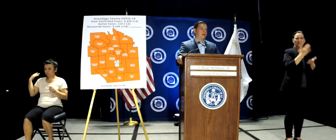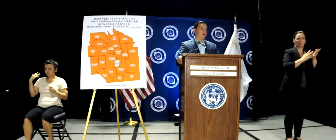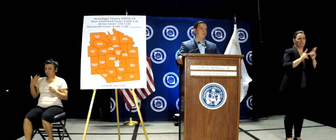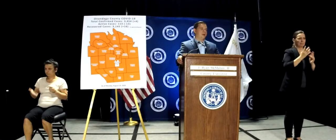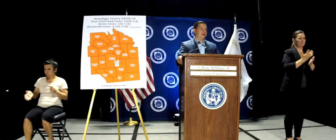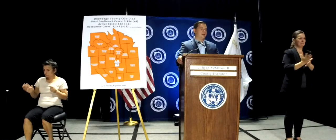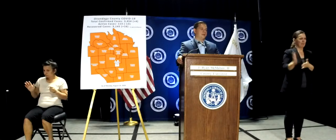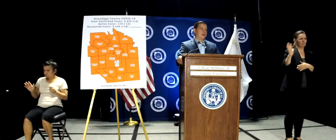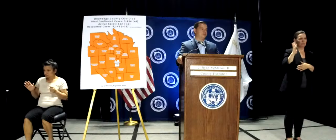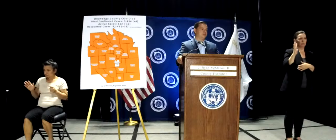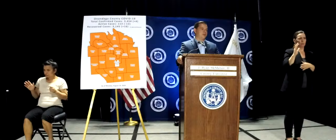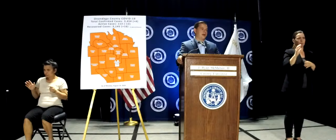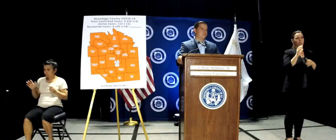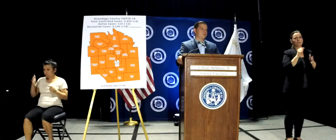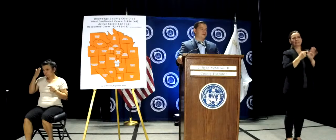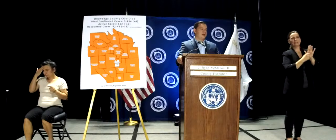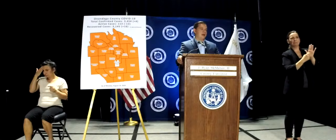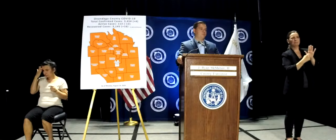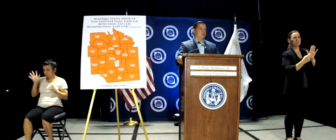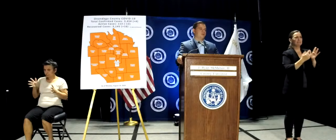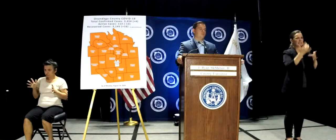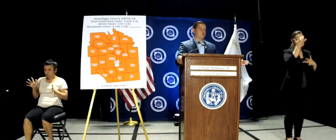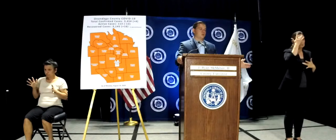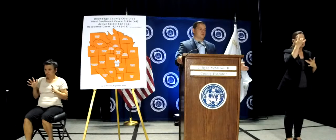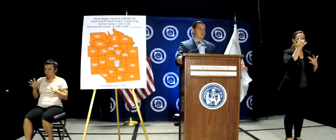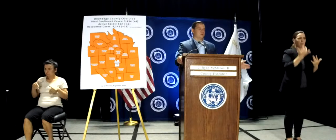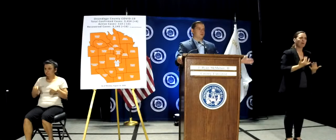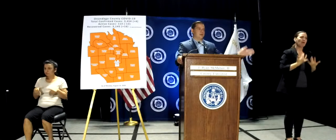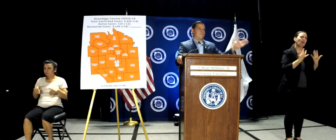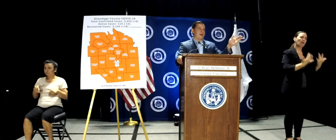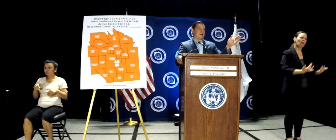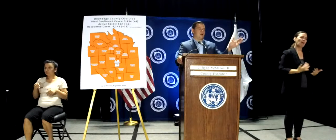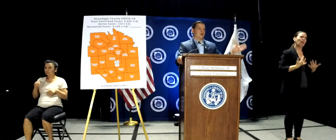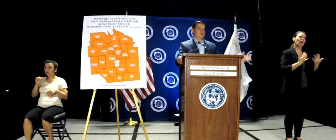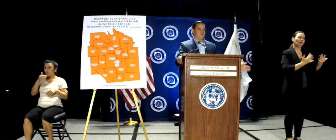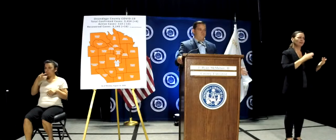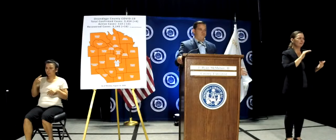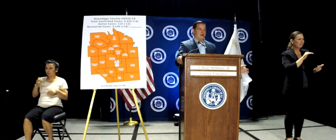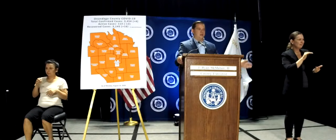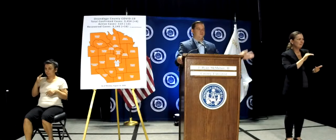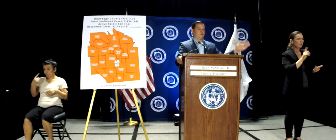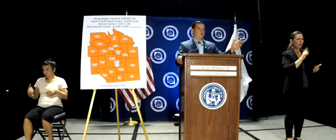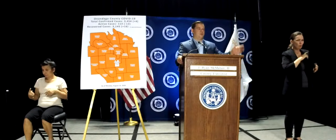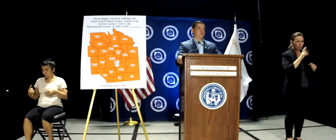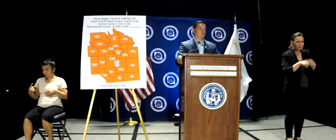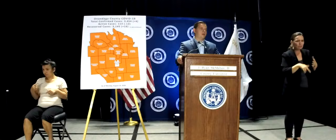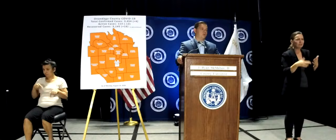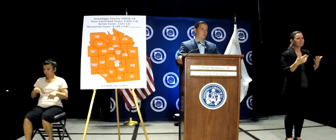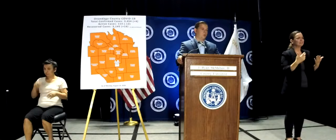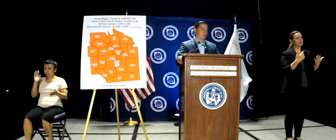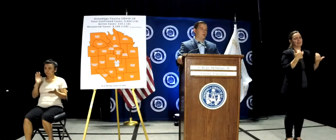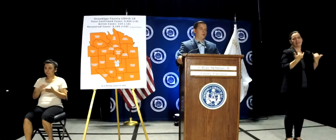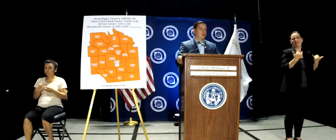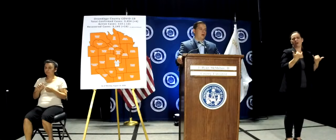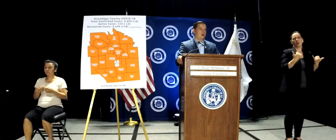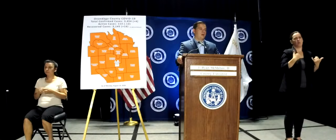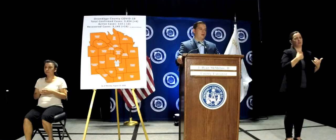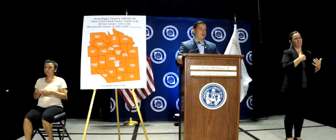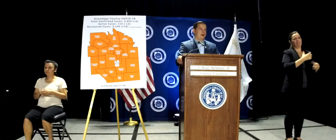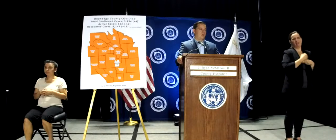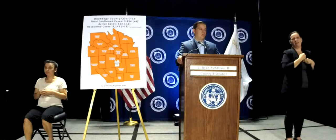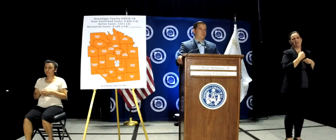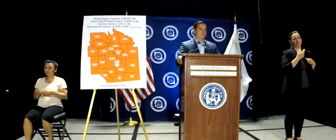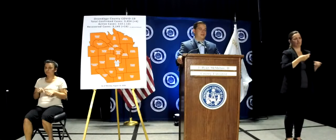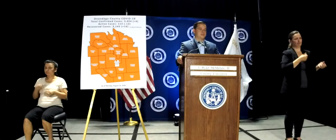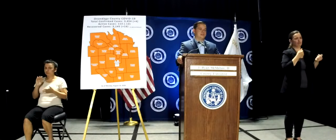were waiting on the national labs, I believe most of that backlog has finally filtered its way through,